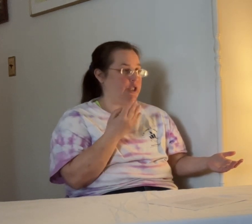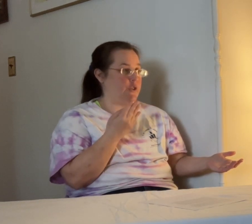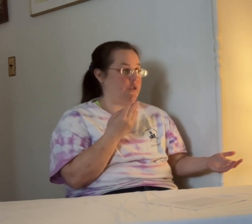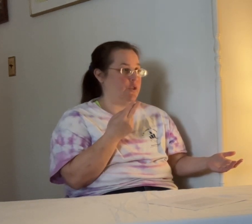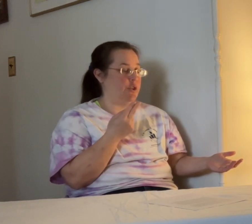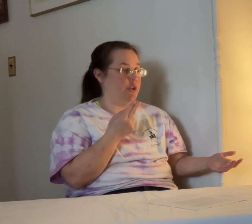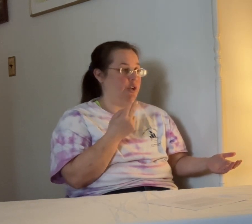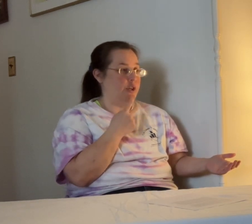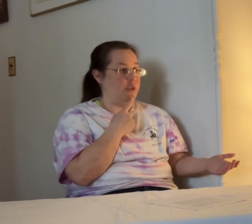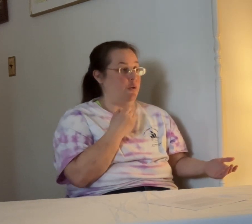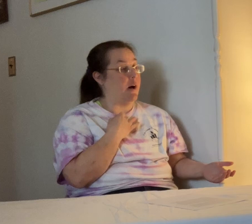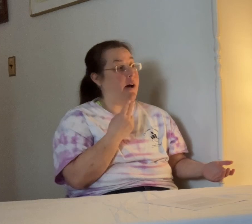suggestions you have.